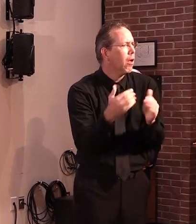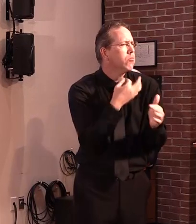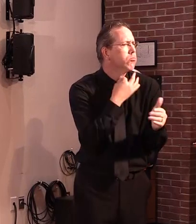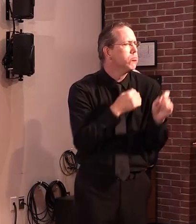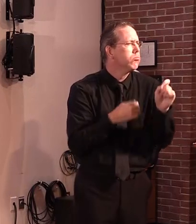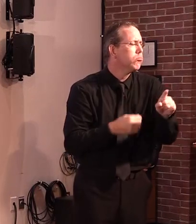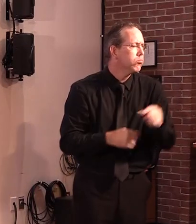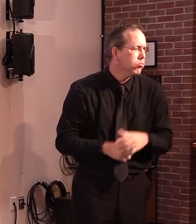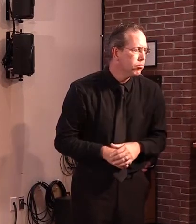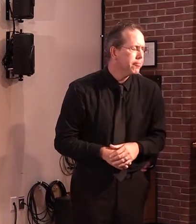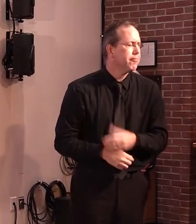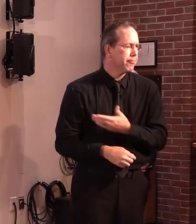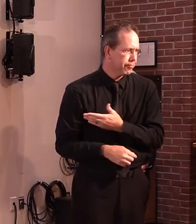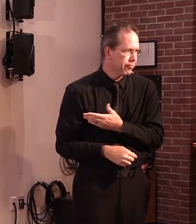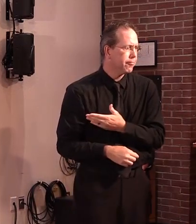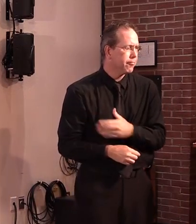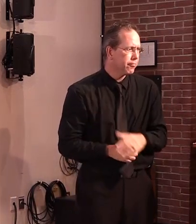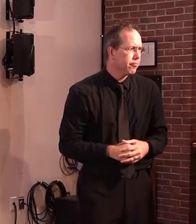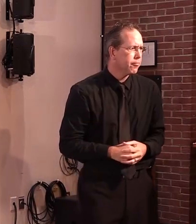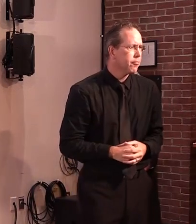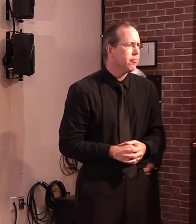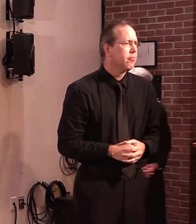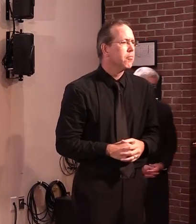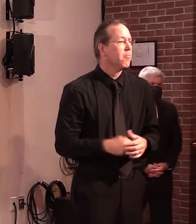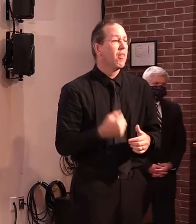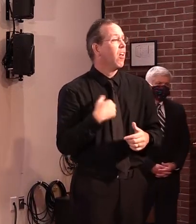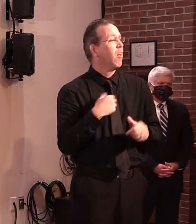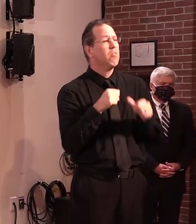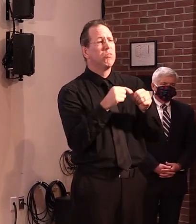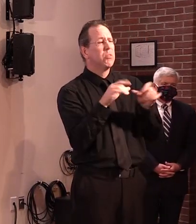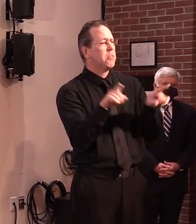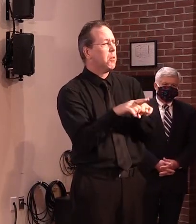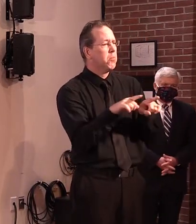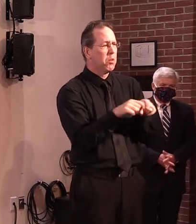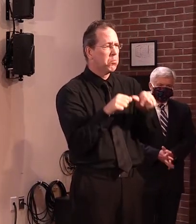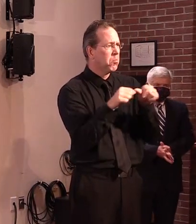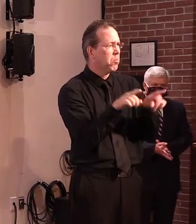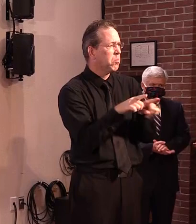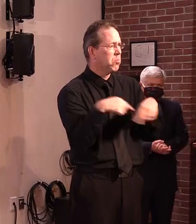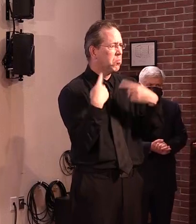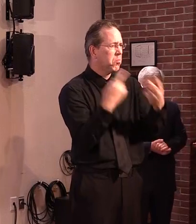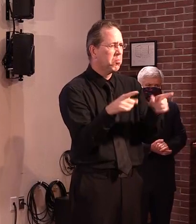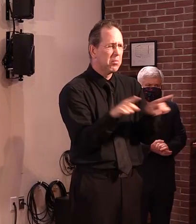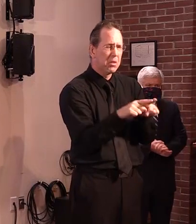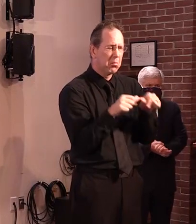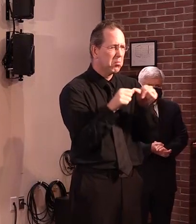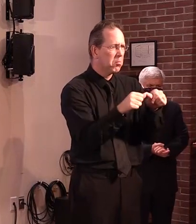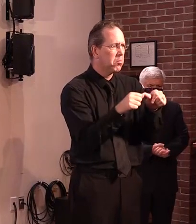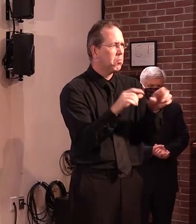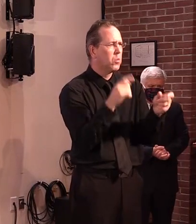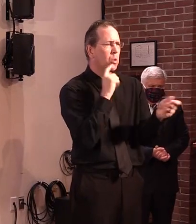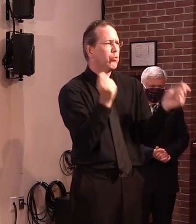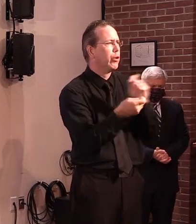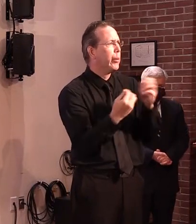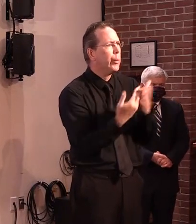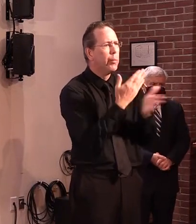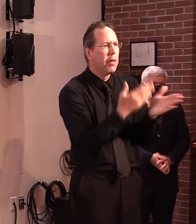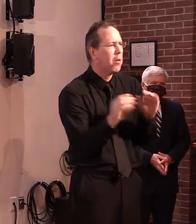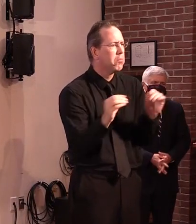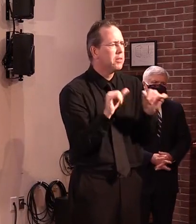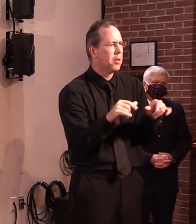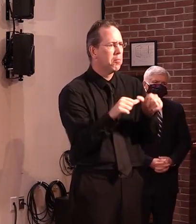of things that you are doing. One of the important lessons, and I'm glad you raised the question that